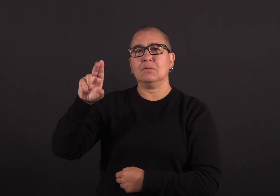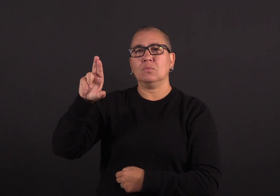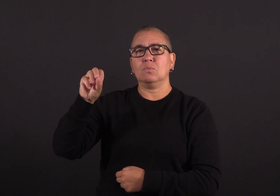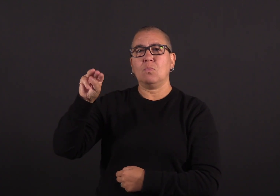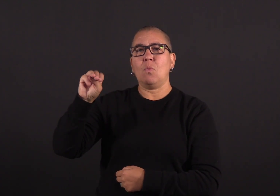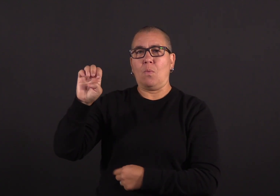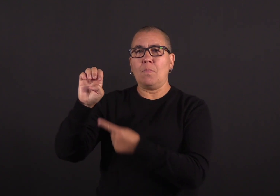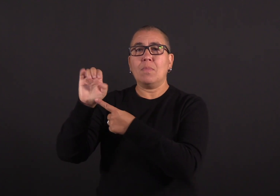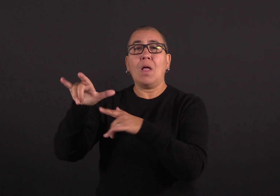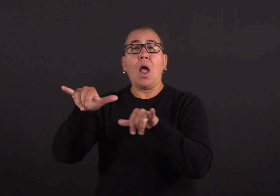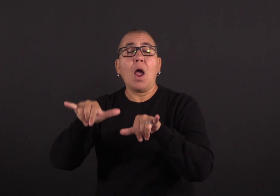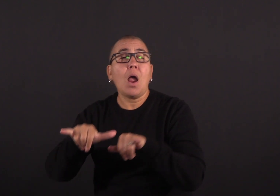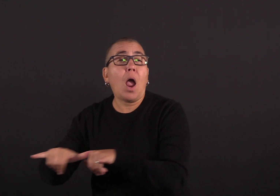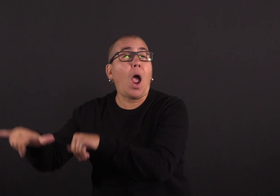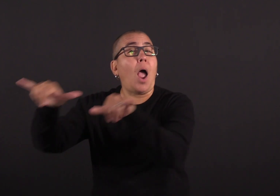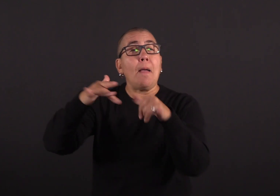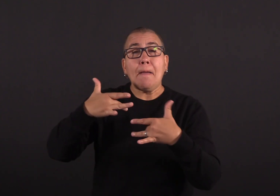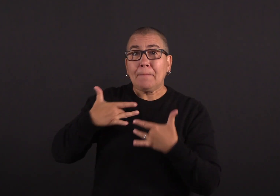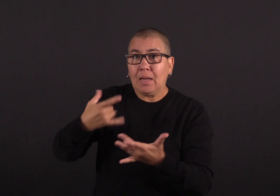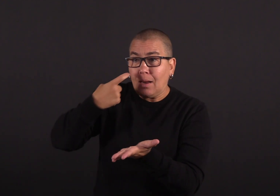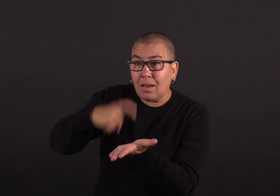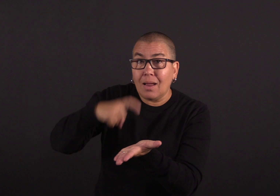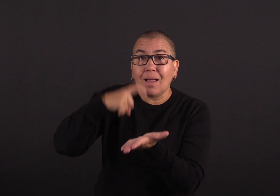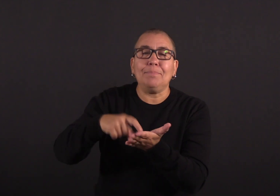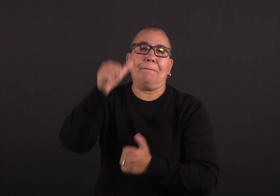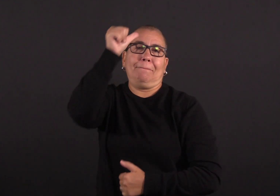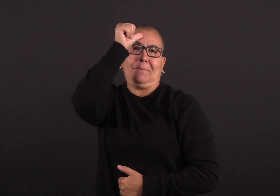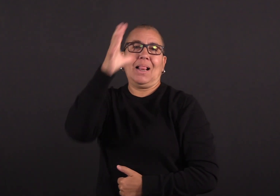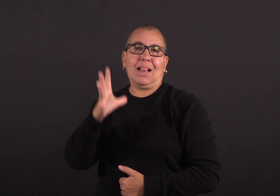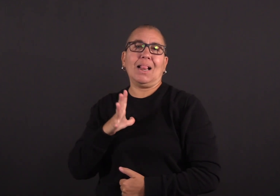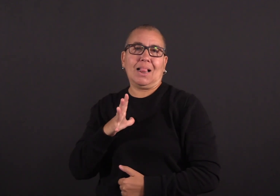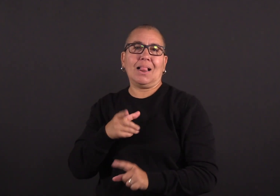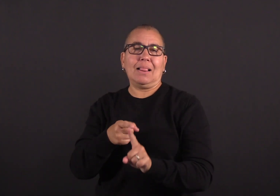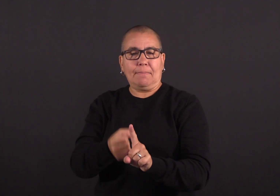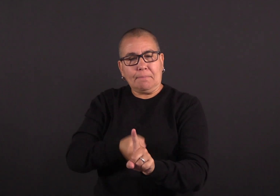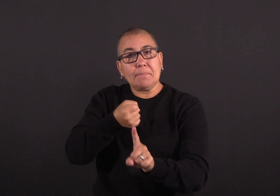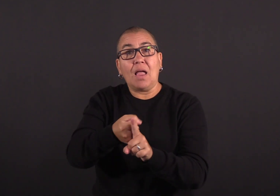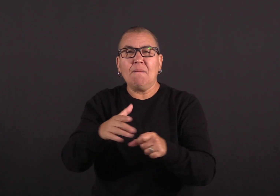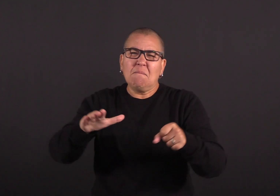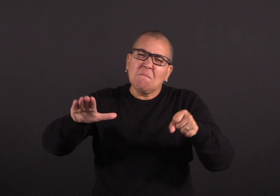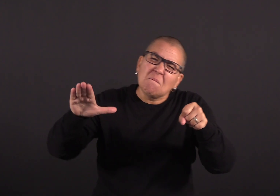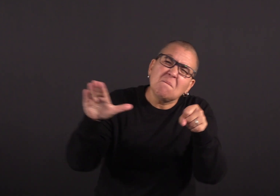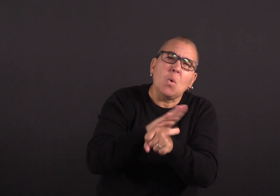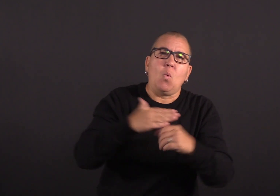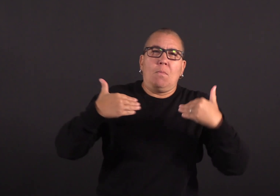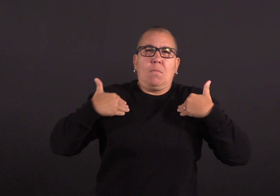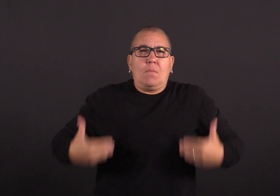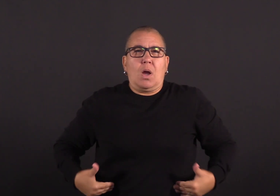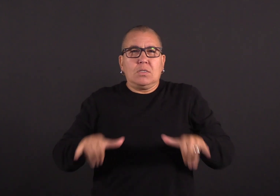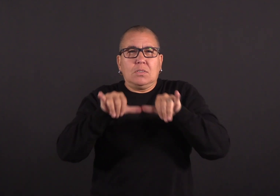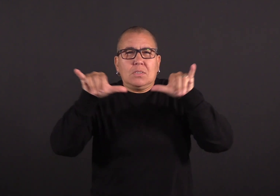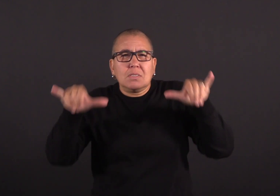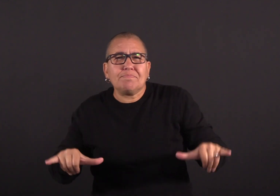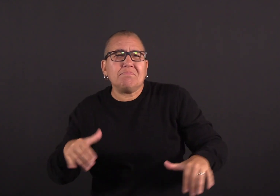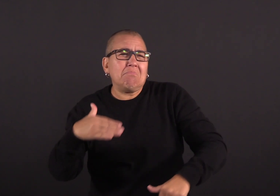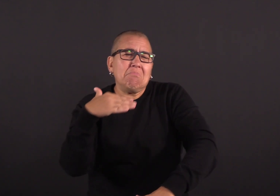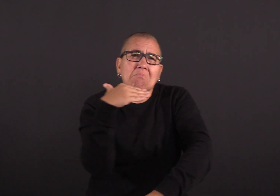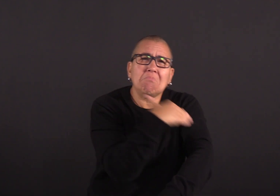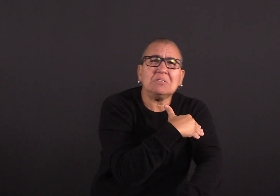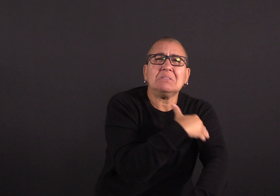occurs almost exclusively in males. It affects many body systems, including the muscles,